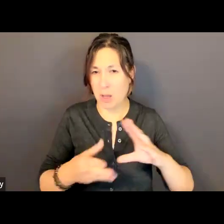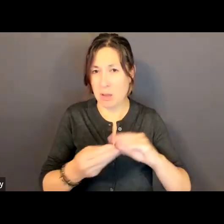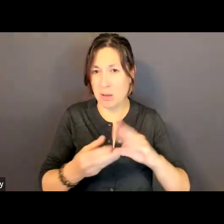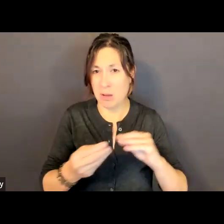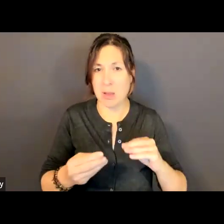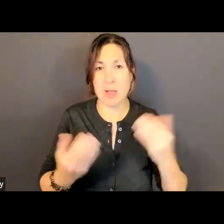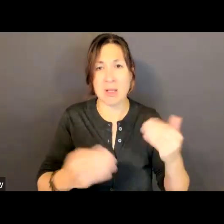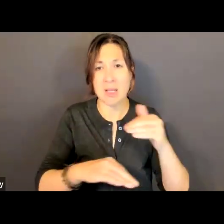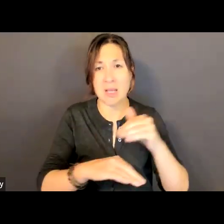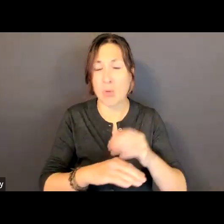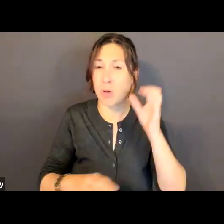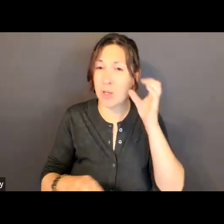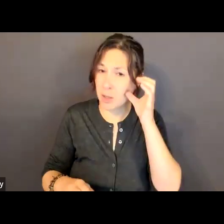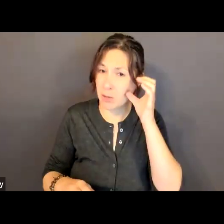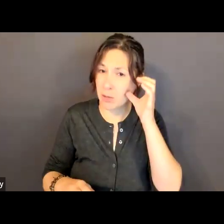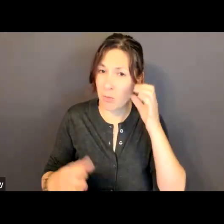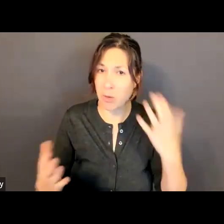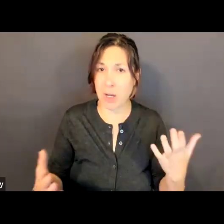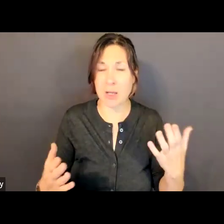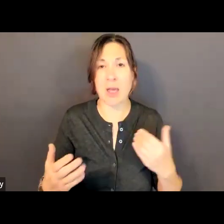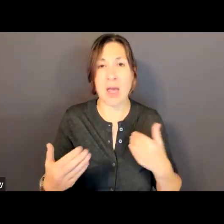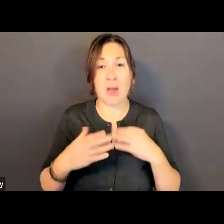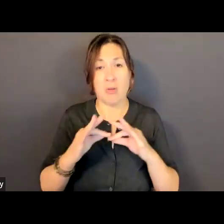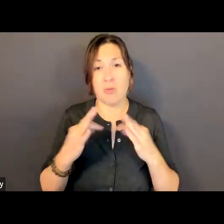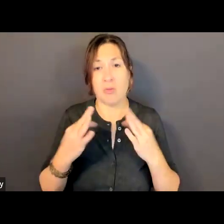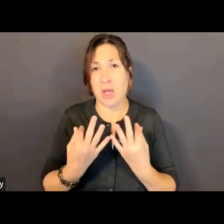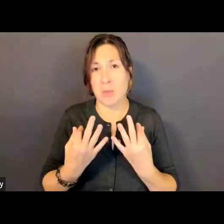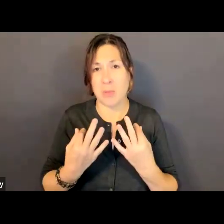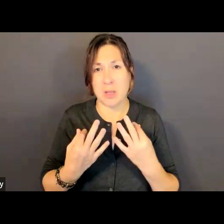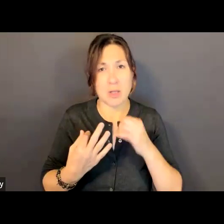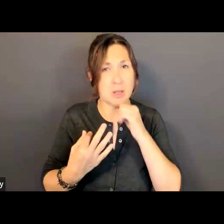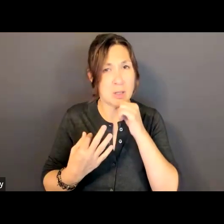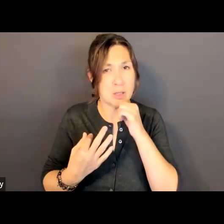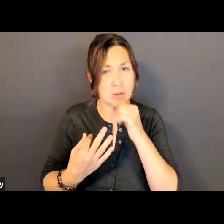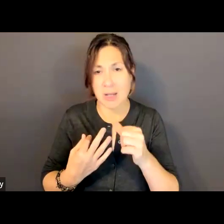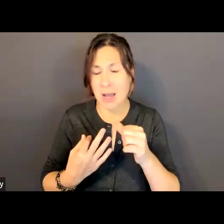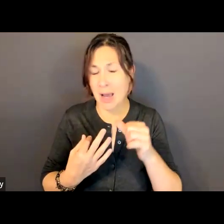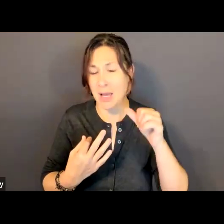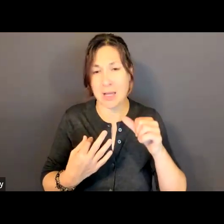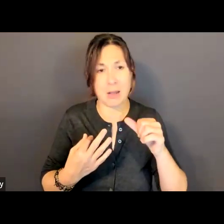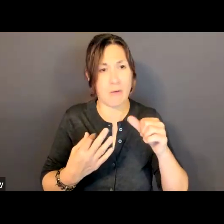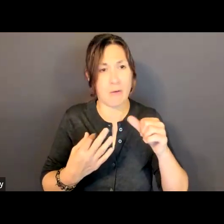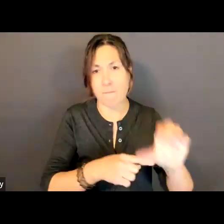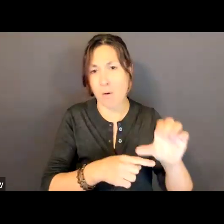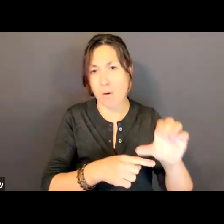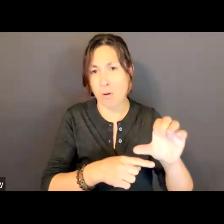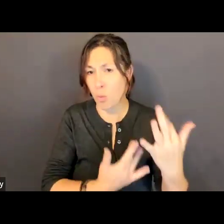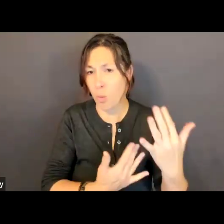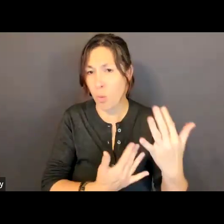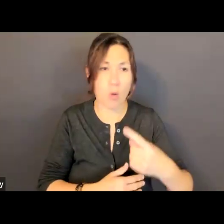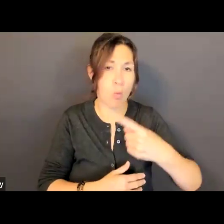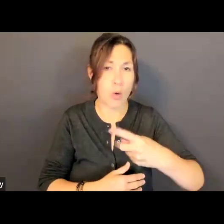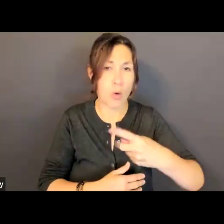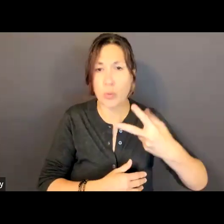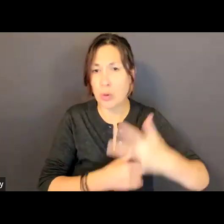is we have families that should not have to wait. Mhm. 1 year, 2 years, 3